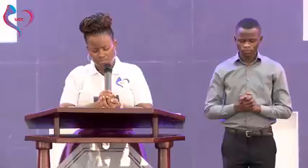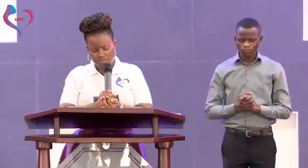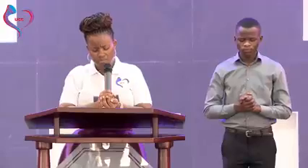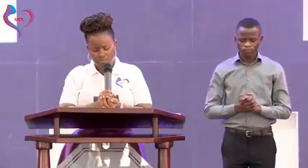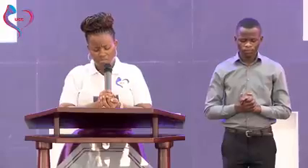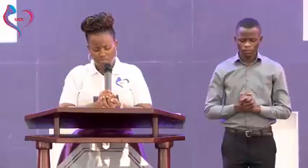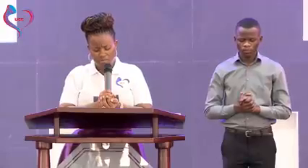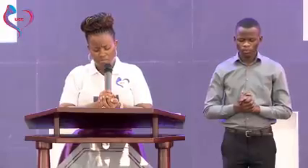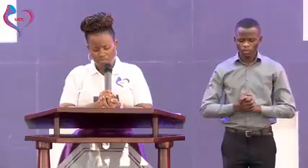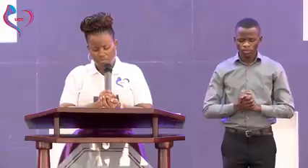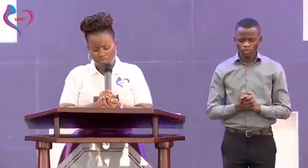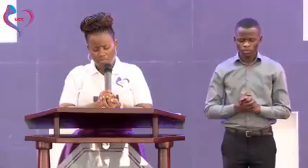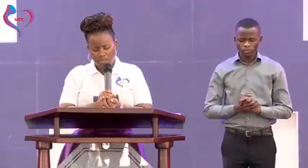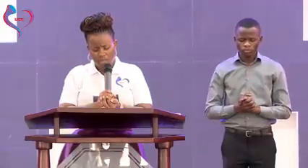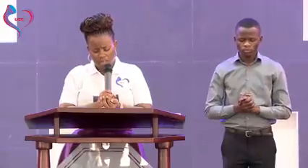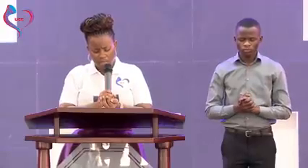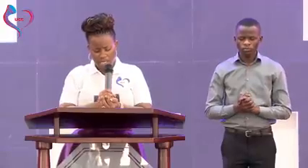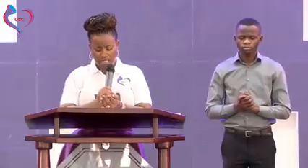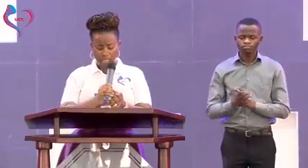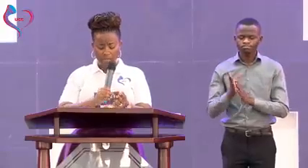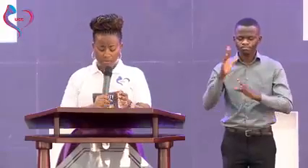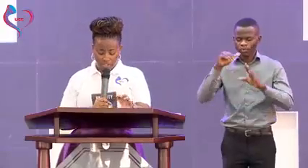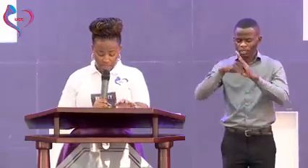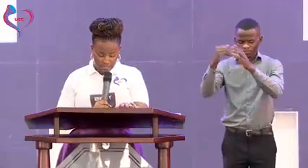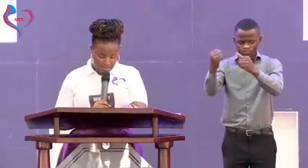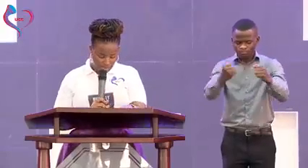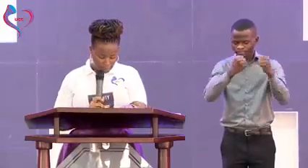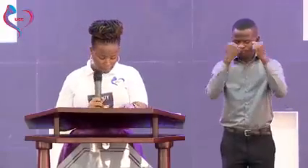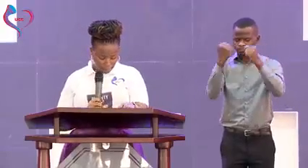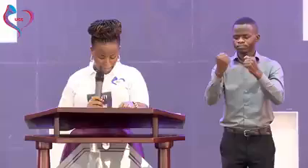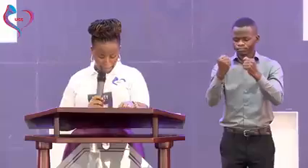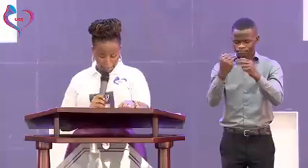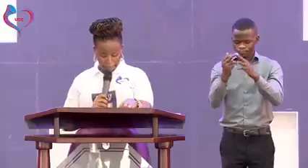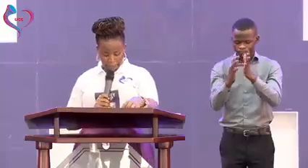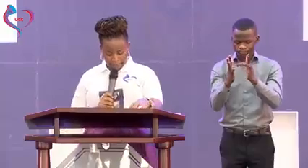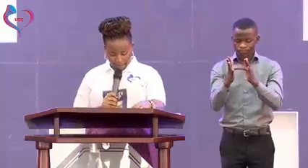blessed. In the mighty name of Jesus.